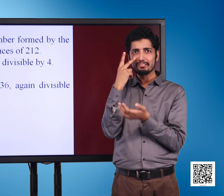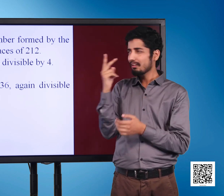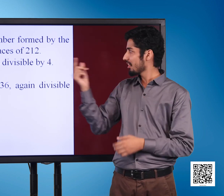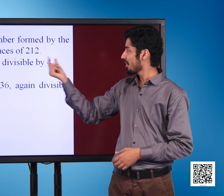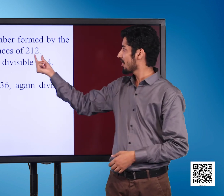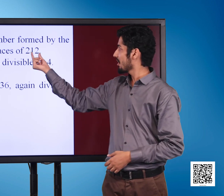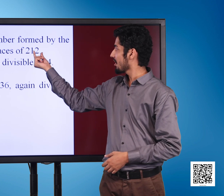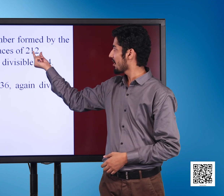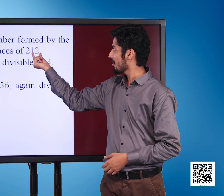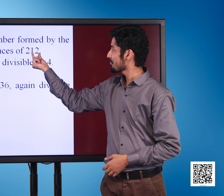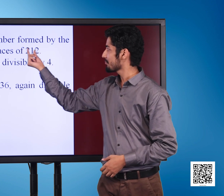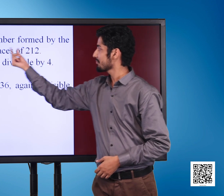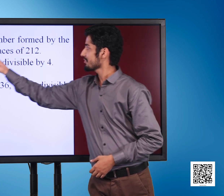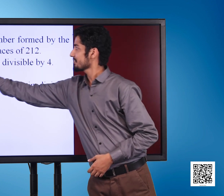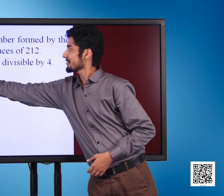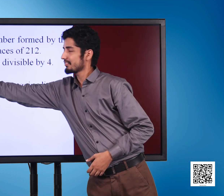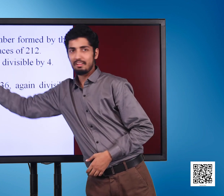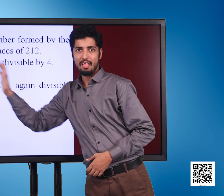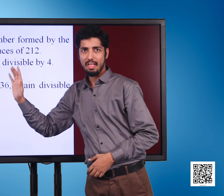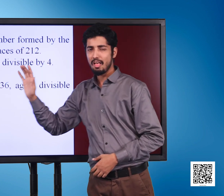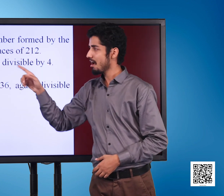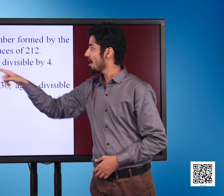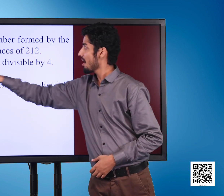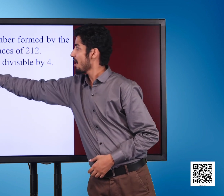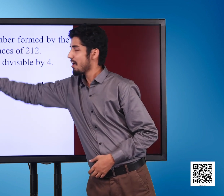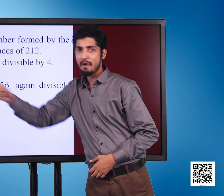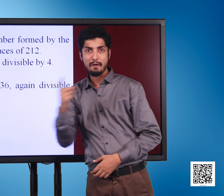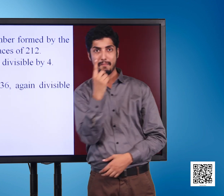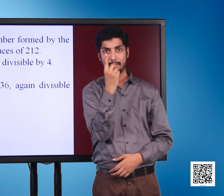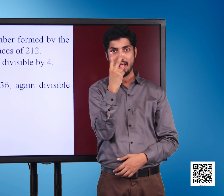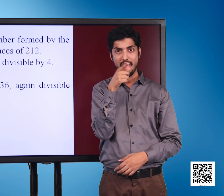It is 12, which is divisible by 4.